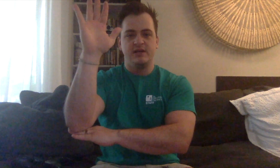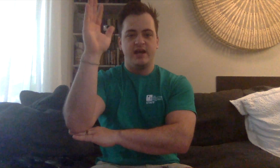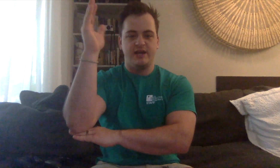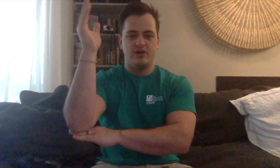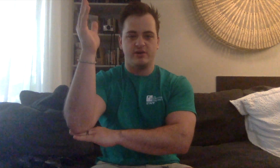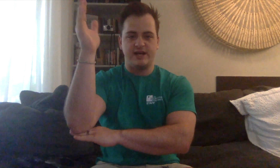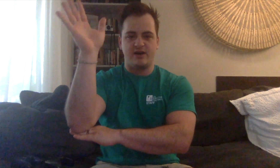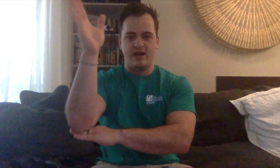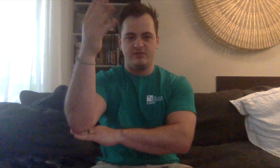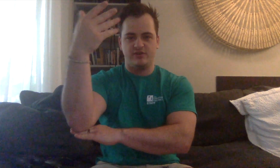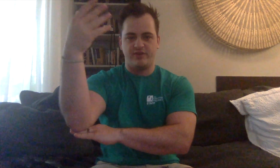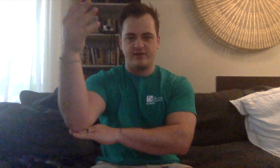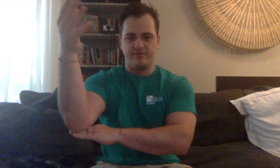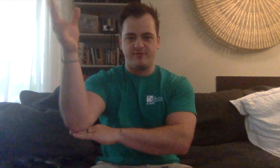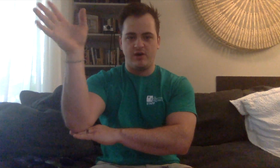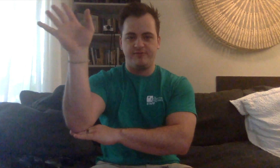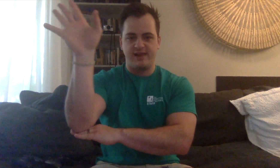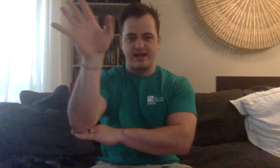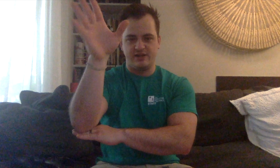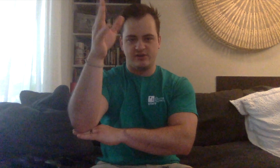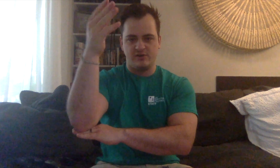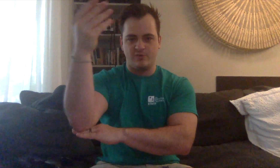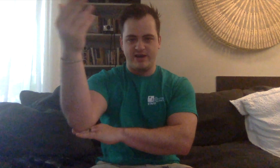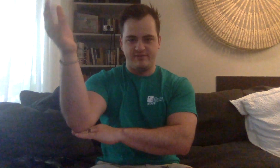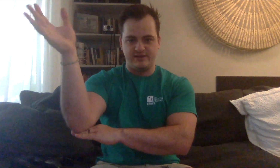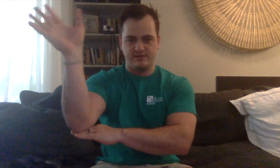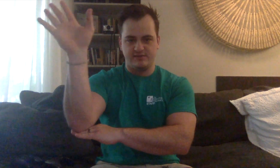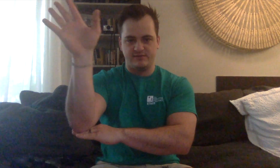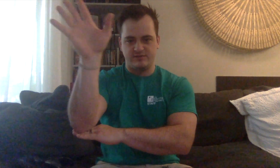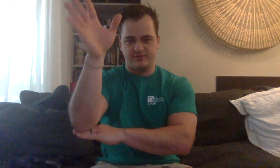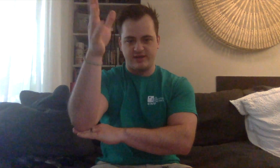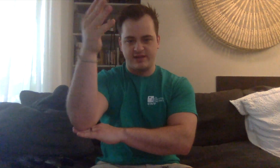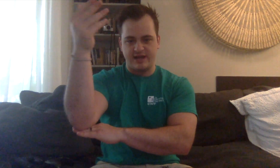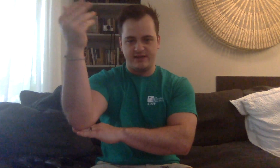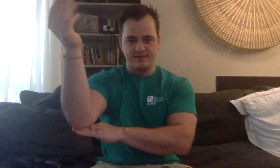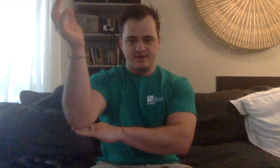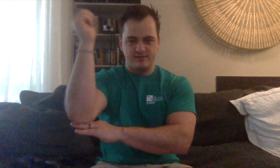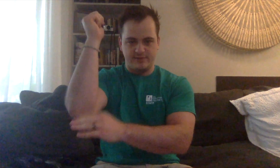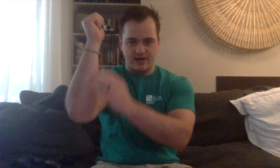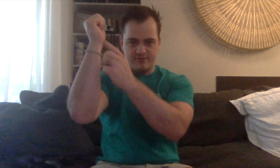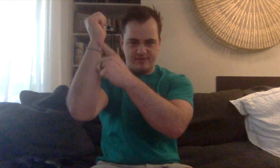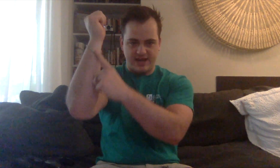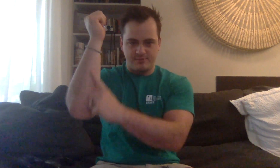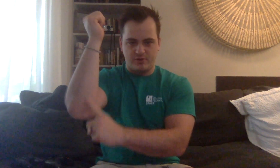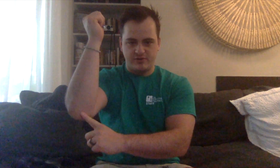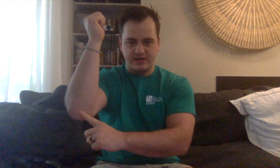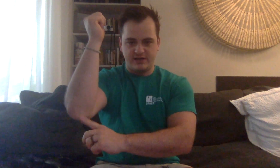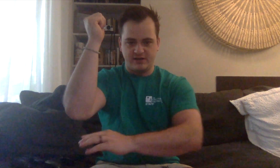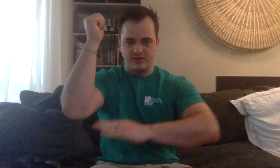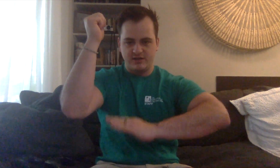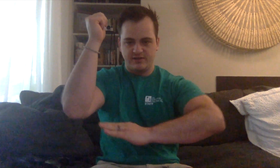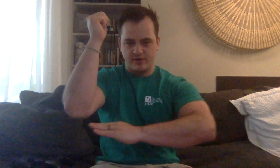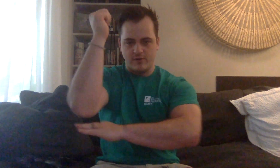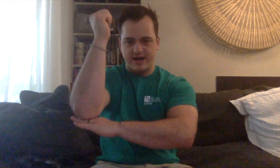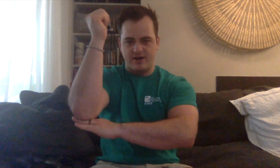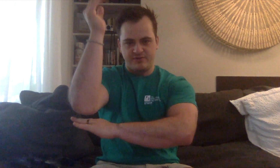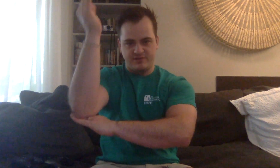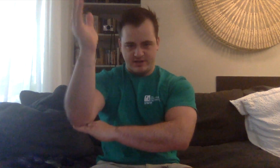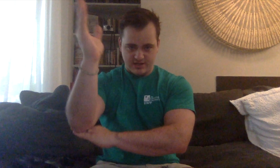and hold it out, and just like a flag, you're going to wave it, just like that. So we got our flagpole here, the ground, and